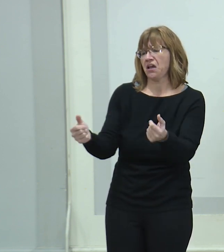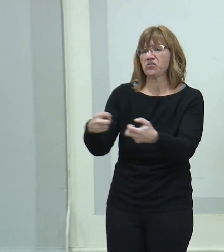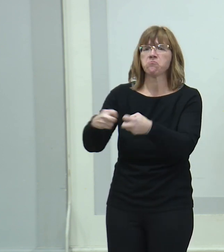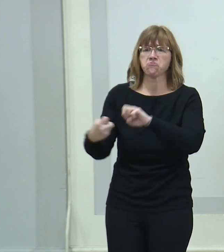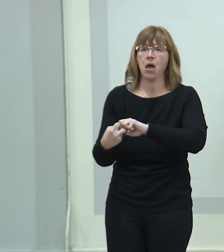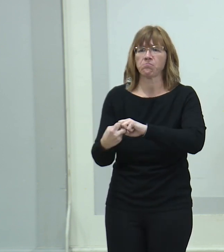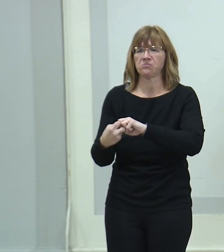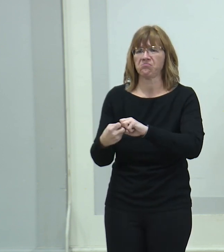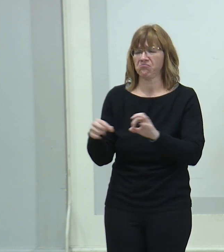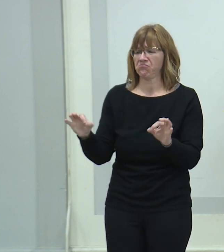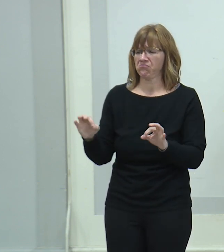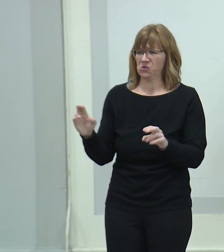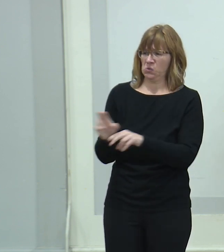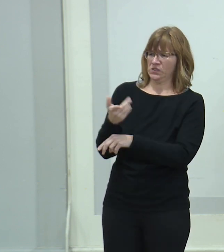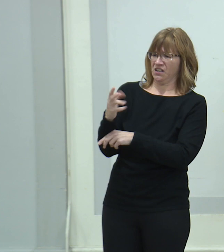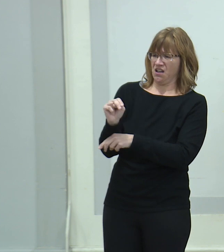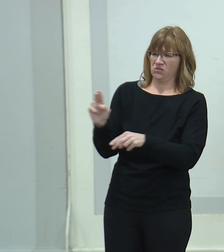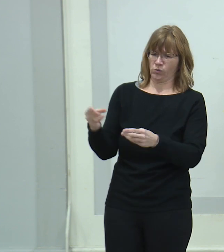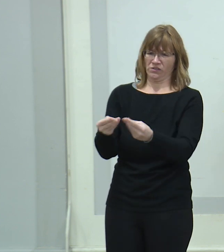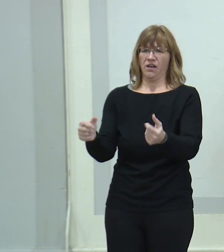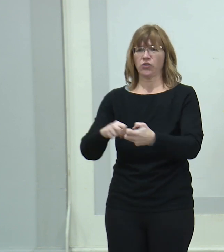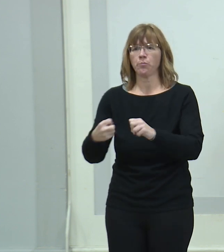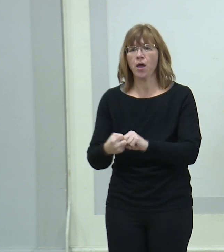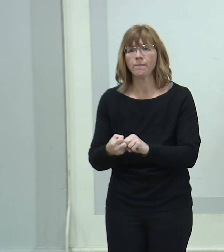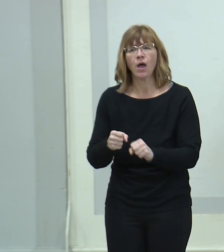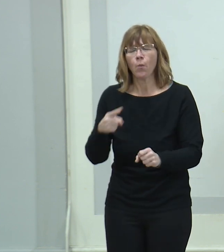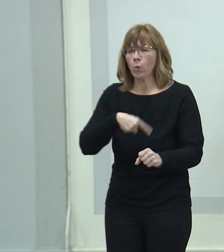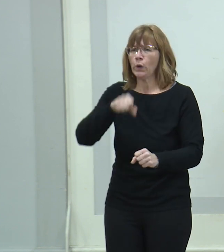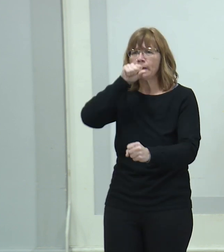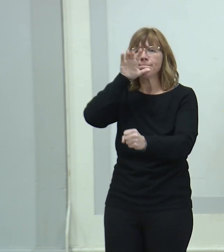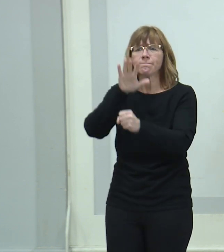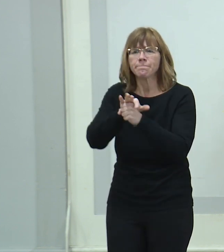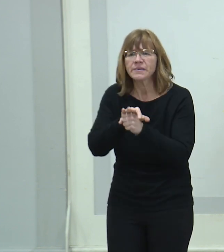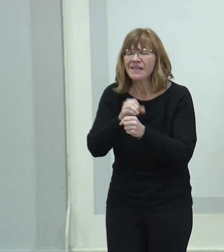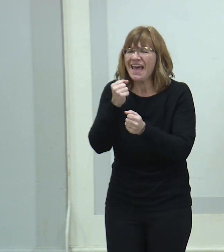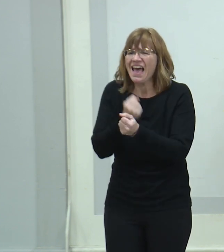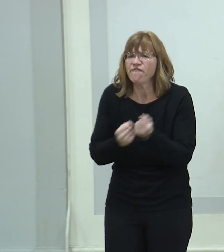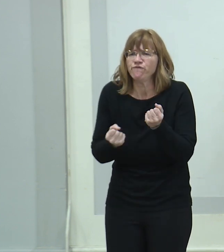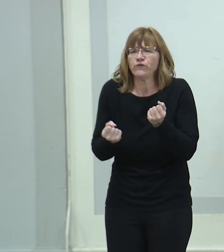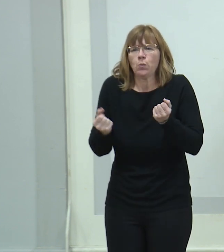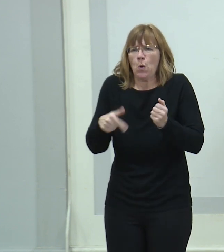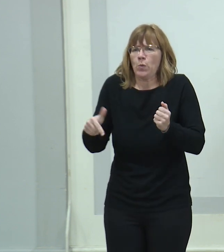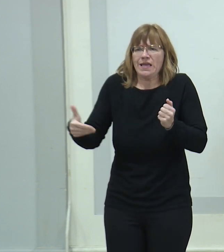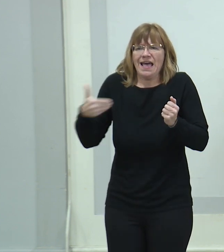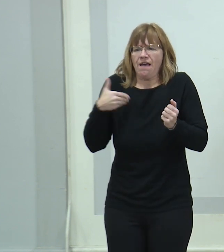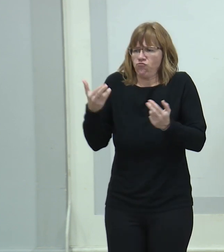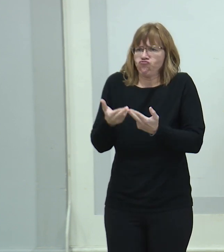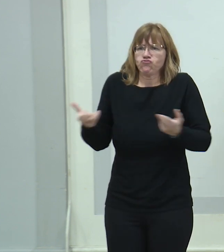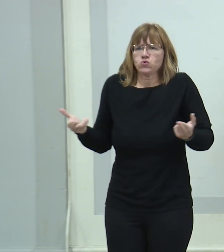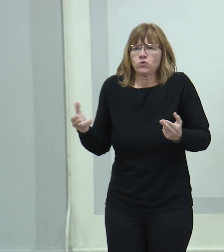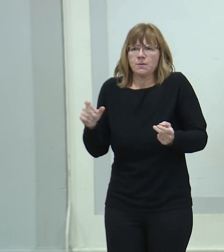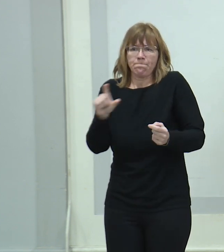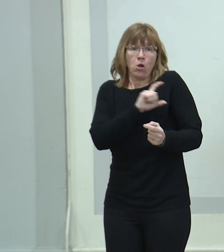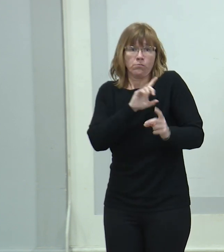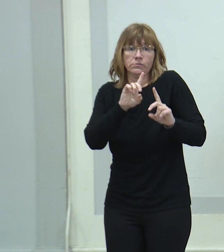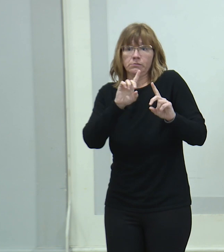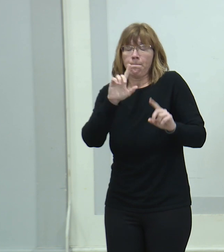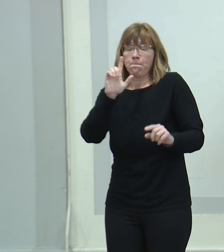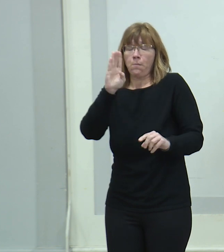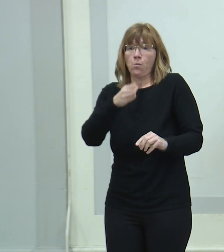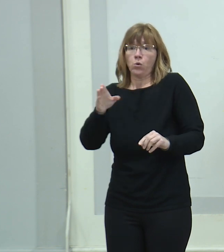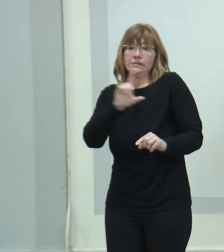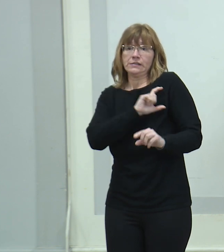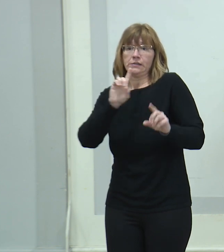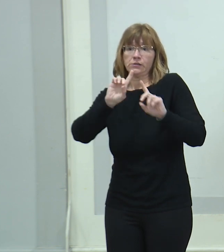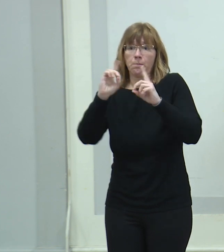every resource available to us in the Baltimore Police Department to identify and arrest those responsible for violence in our community.